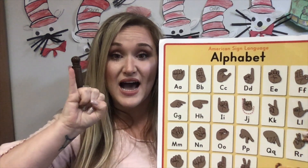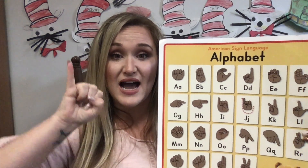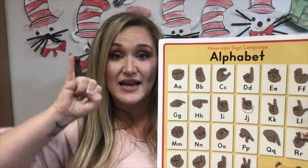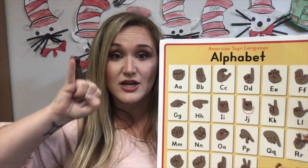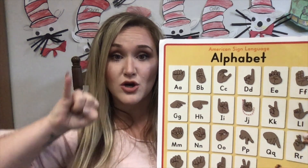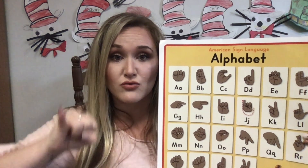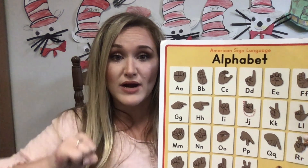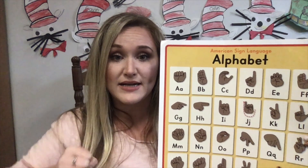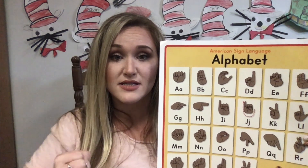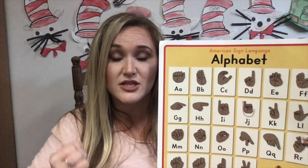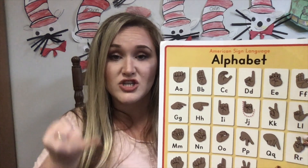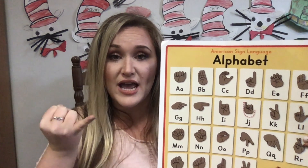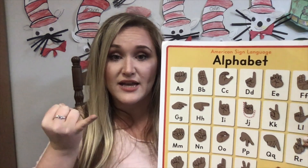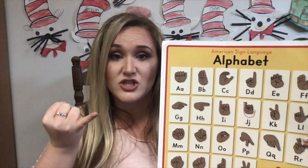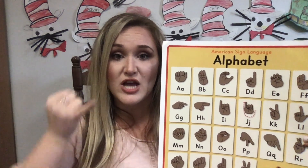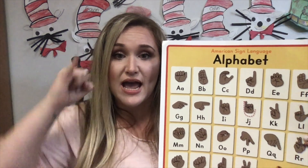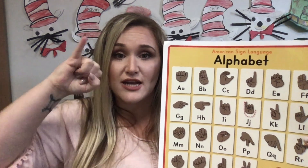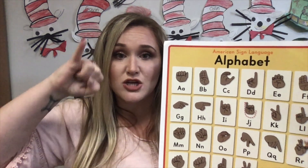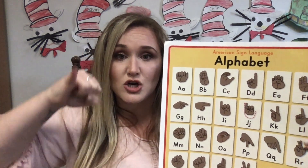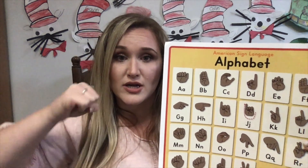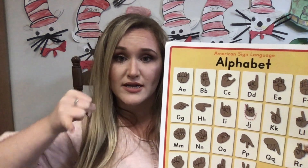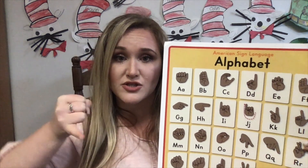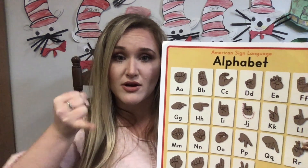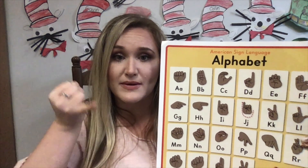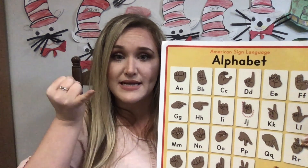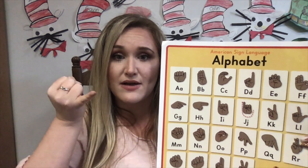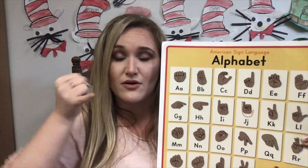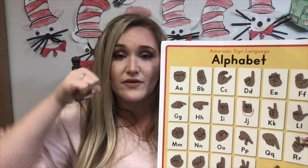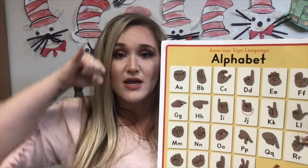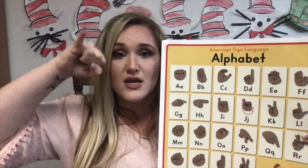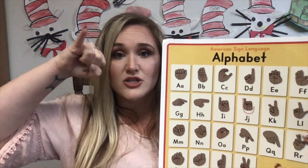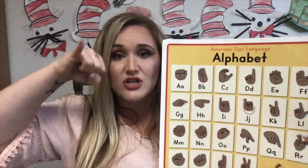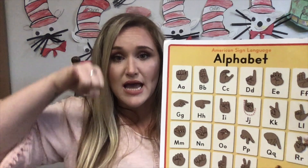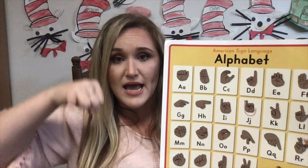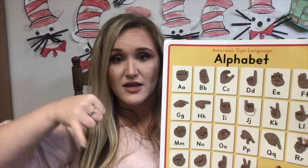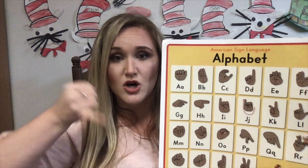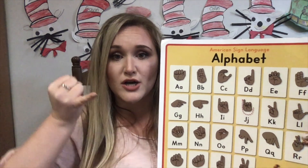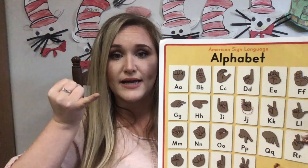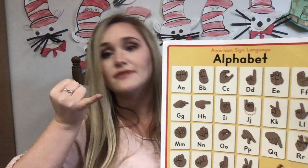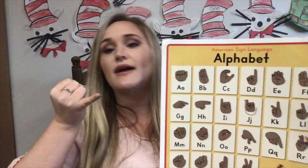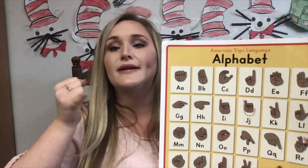I and you go right into the J. J, and you hook it. Sorry, I went down off. J, you hook it, right?